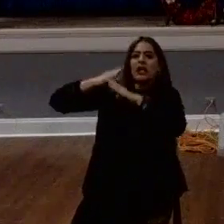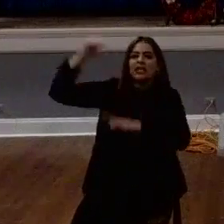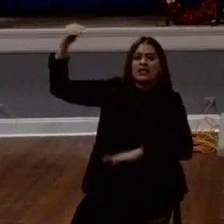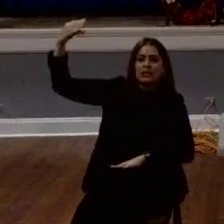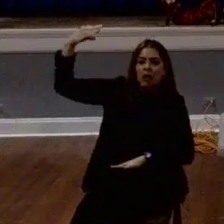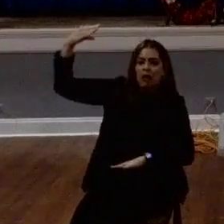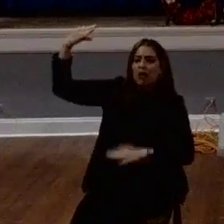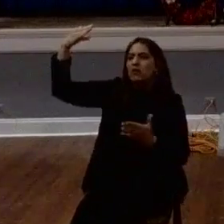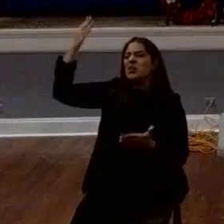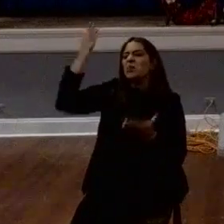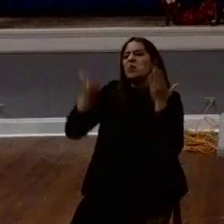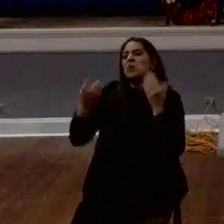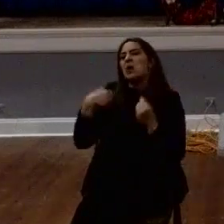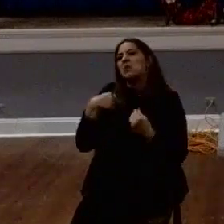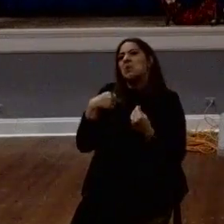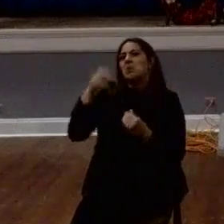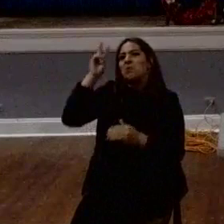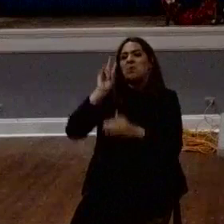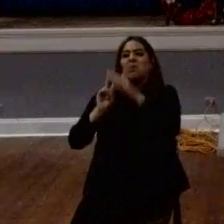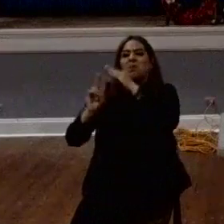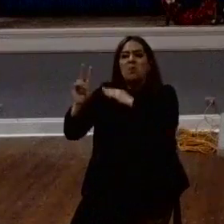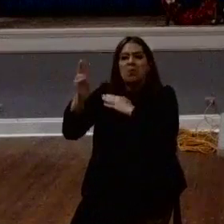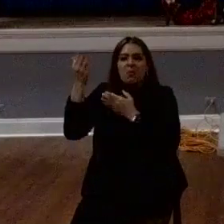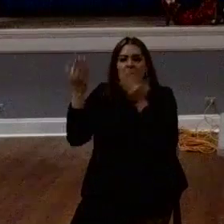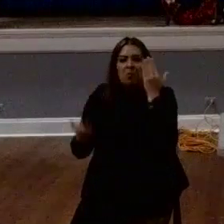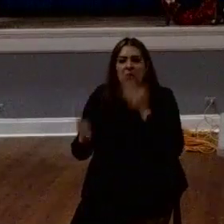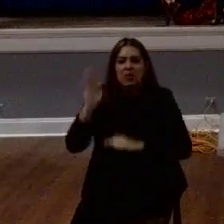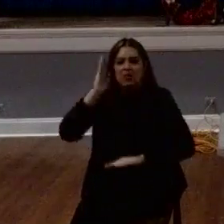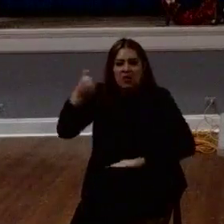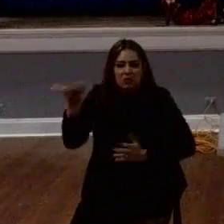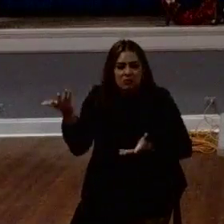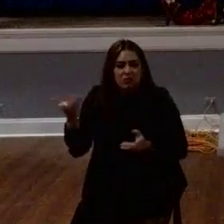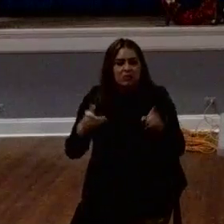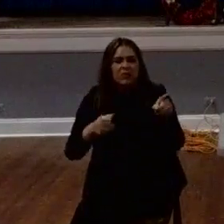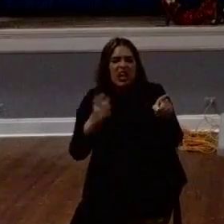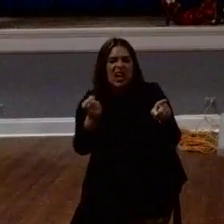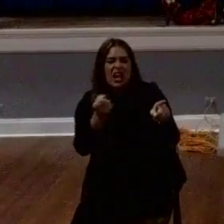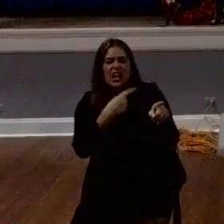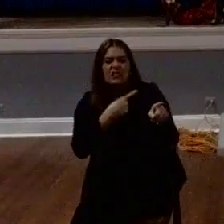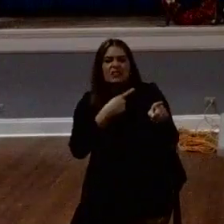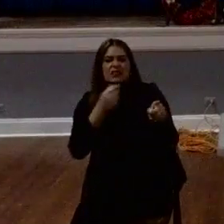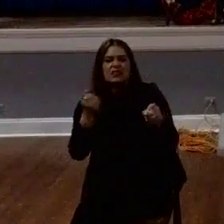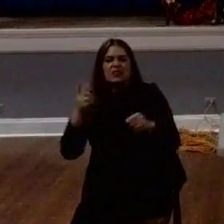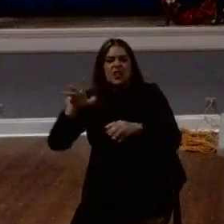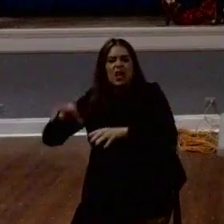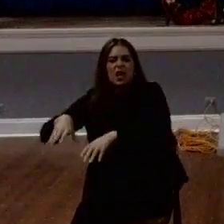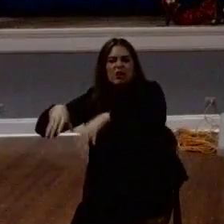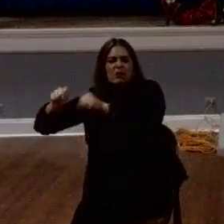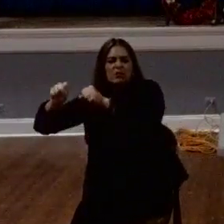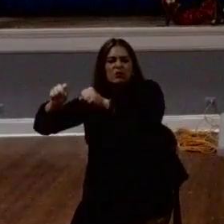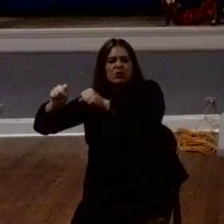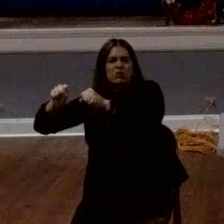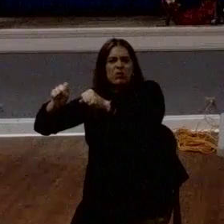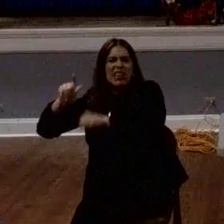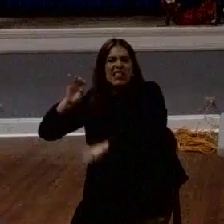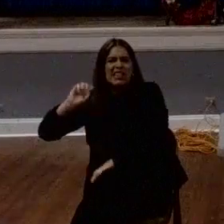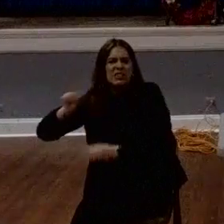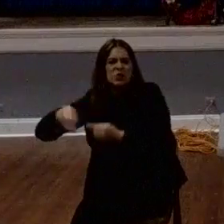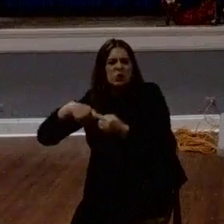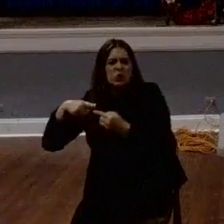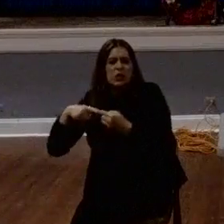look forward to in the future as Remind me, well. how long is the lease? 10 years. And what's left? I don't know what's left